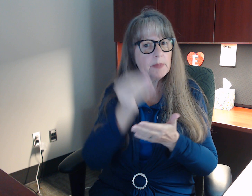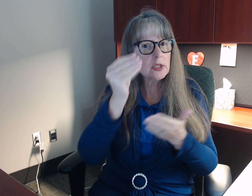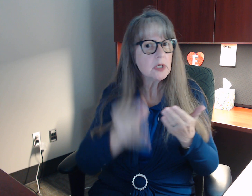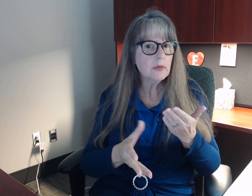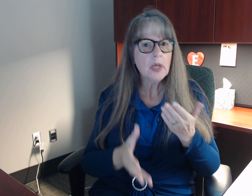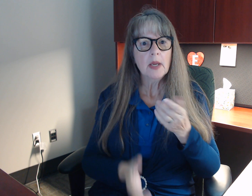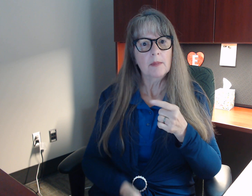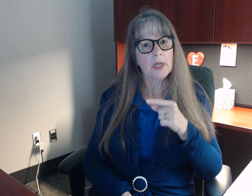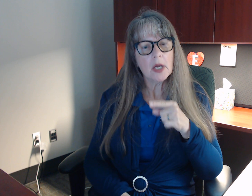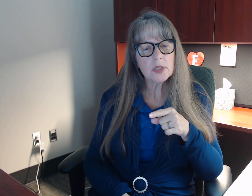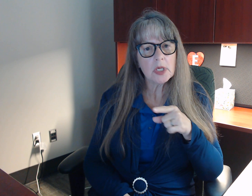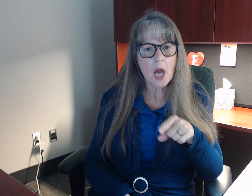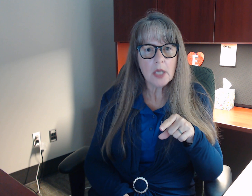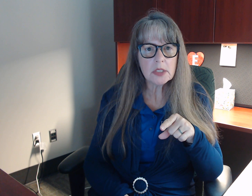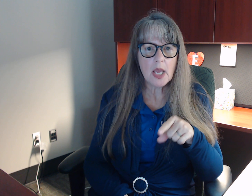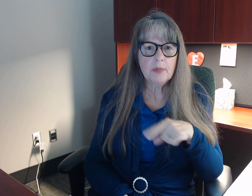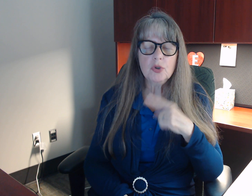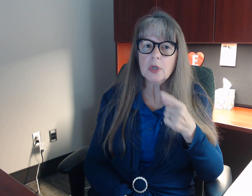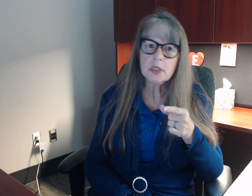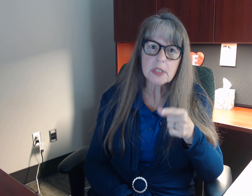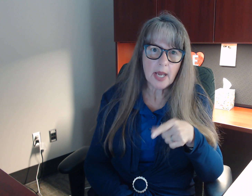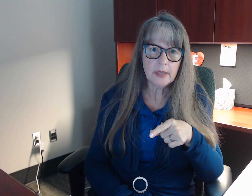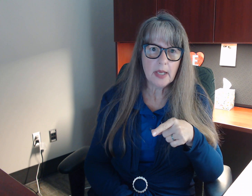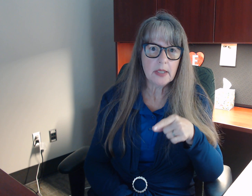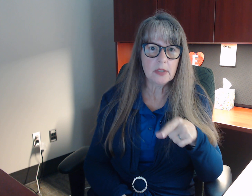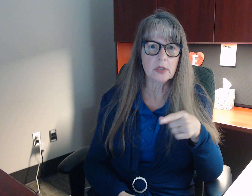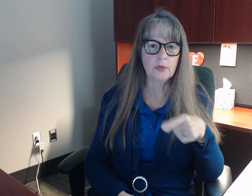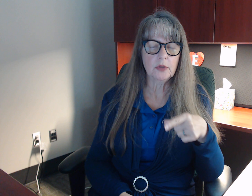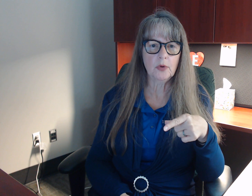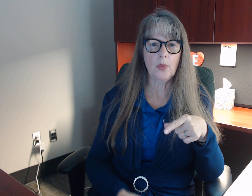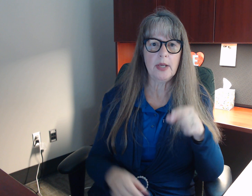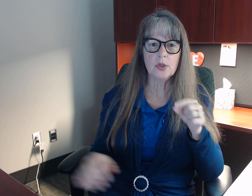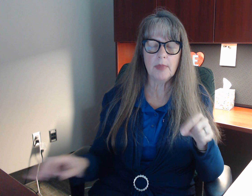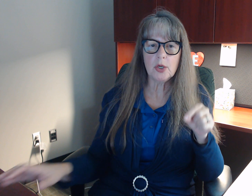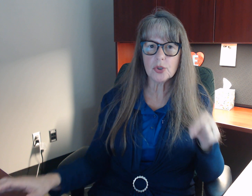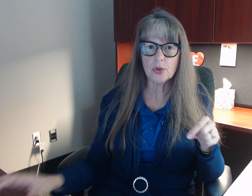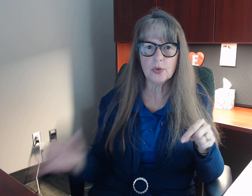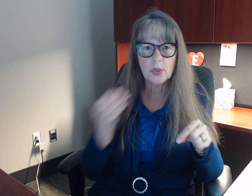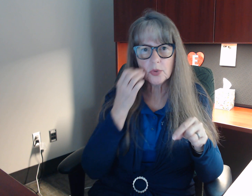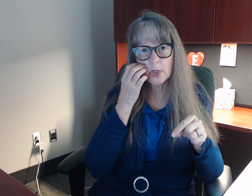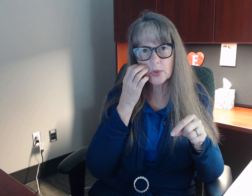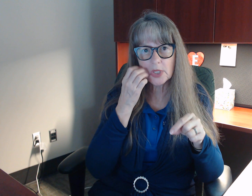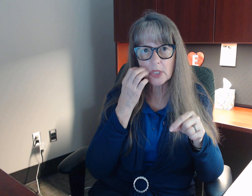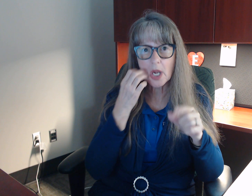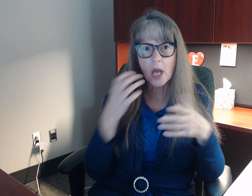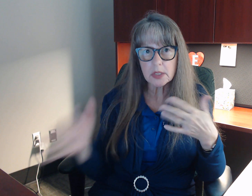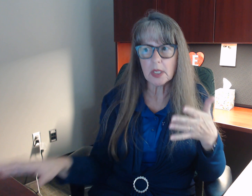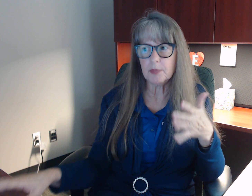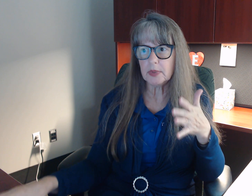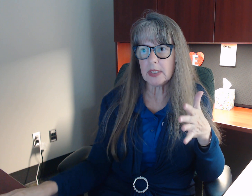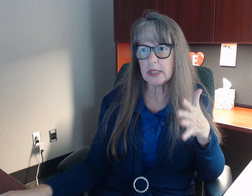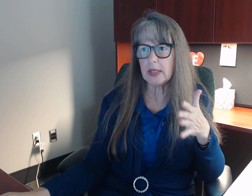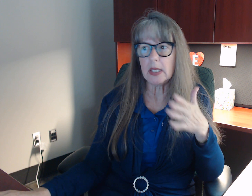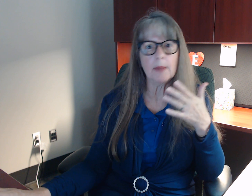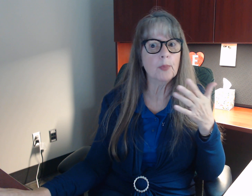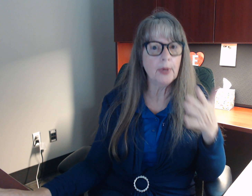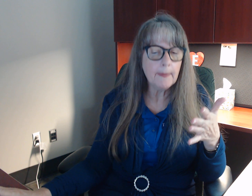expensive. Because of the concept, you can sign that in several different ways. So make sure that you understand the concept when they say that, like